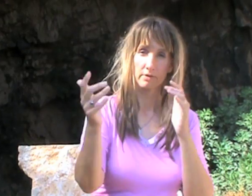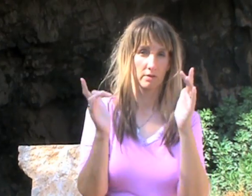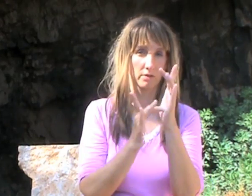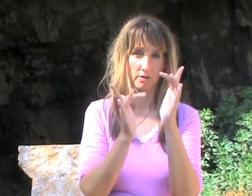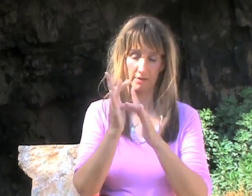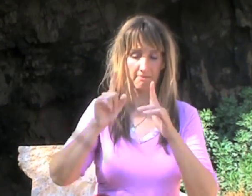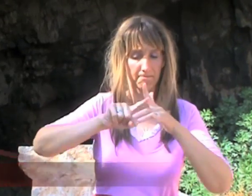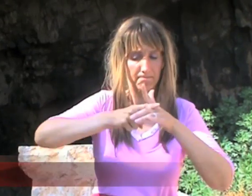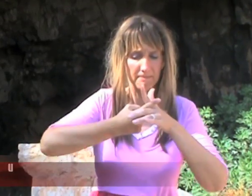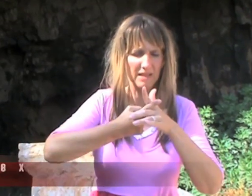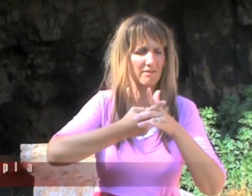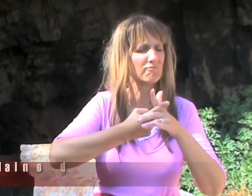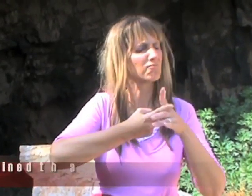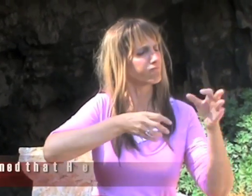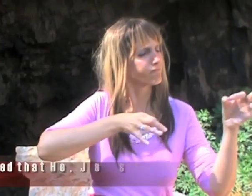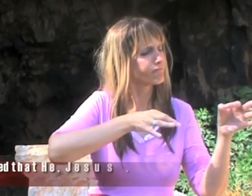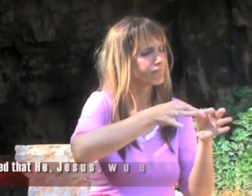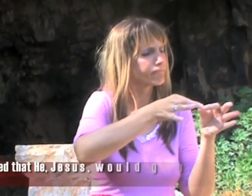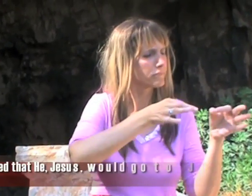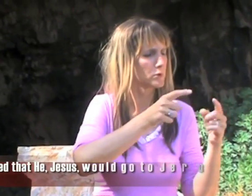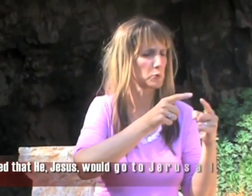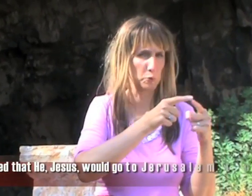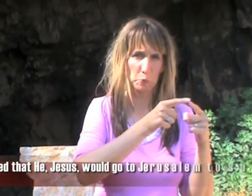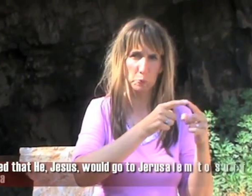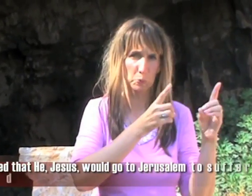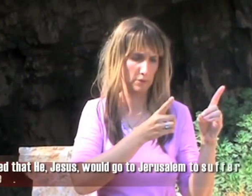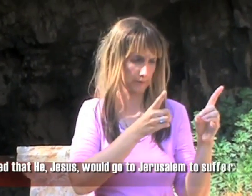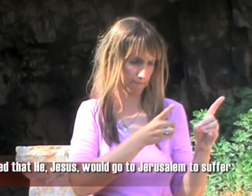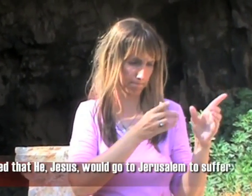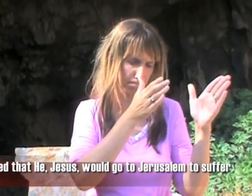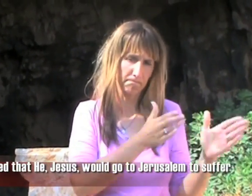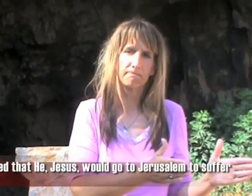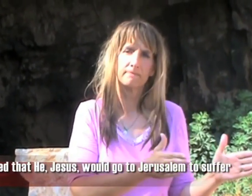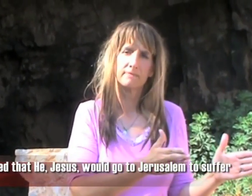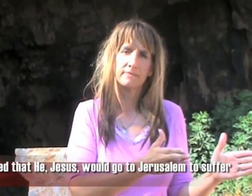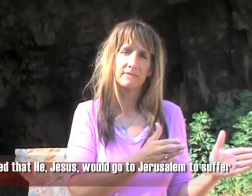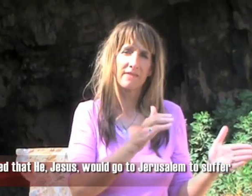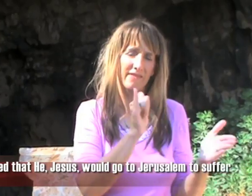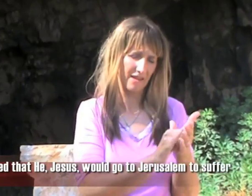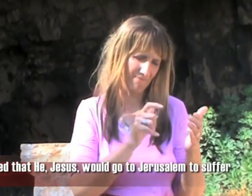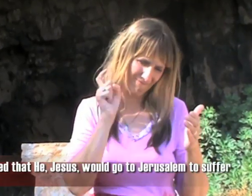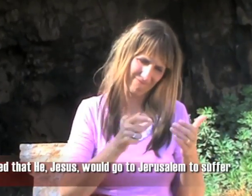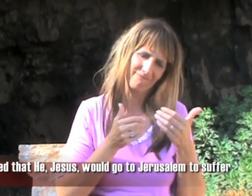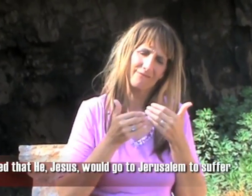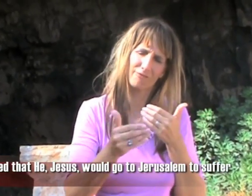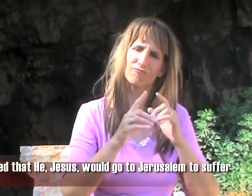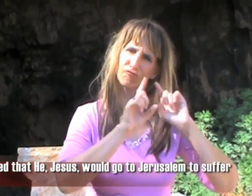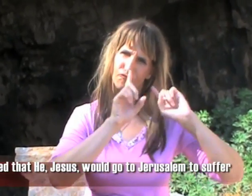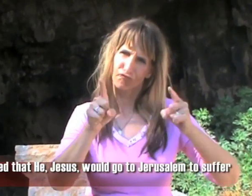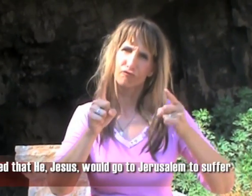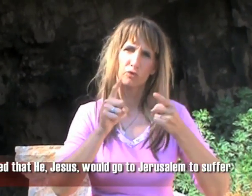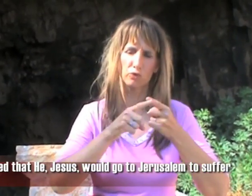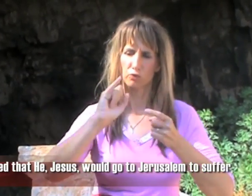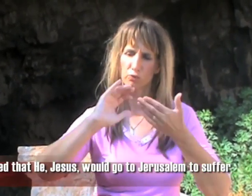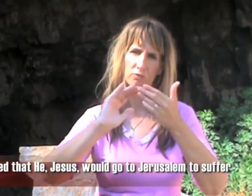time on, Jesus began to explain to his disciples that he must go to